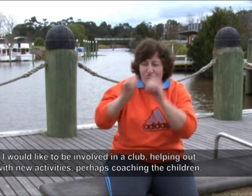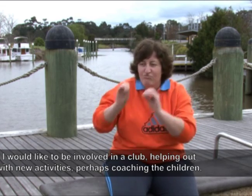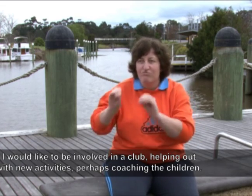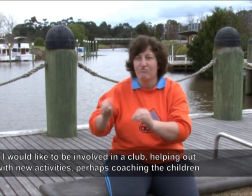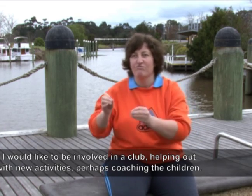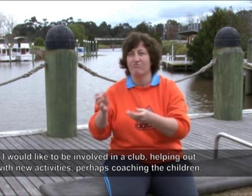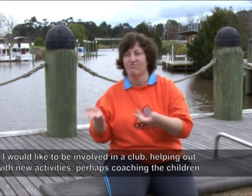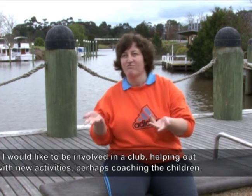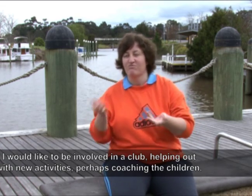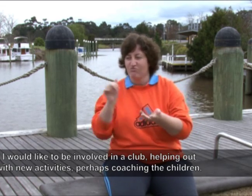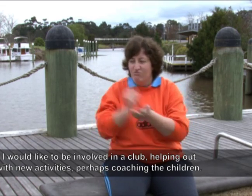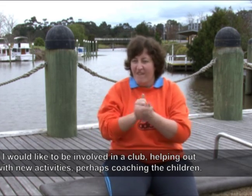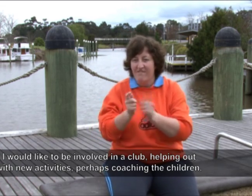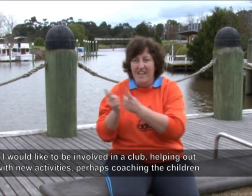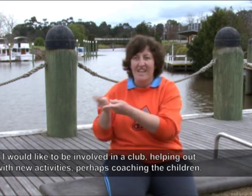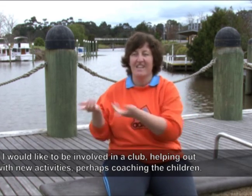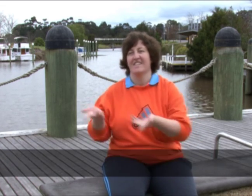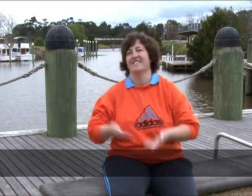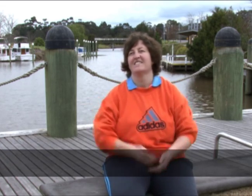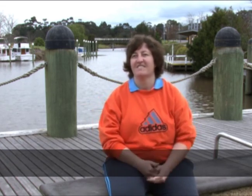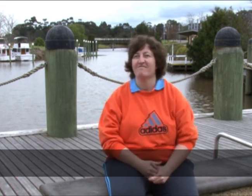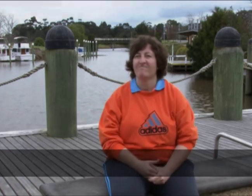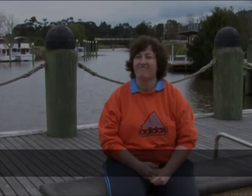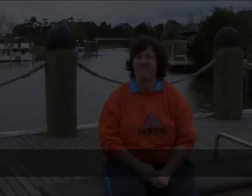their children. Yeah.